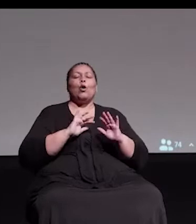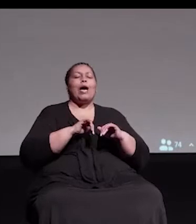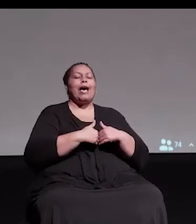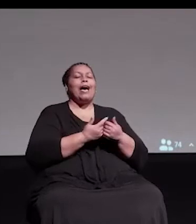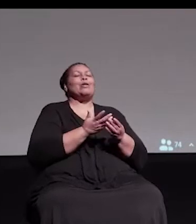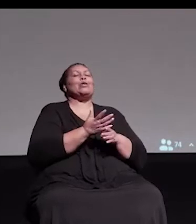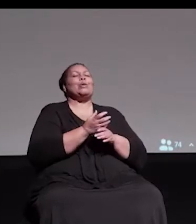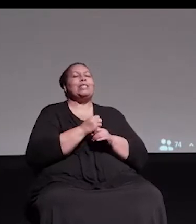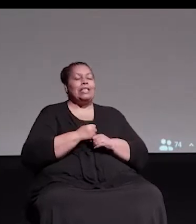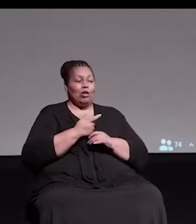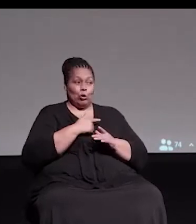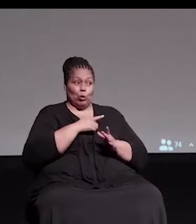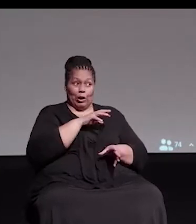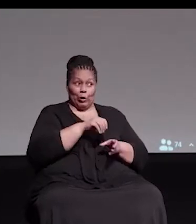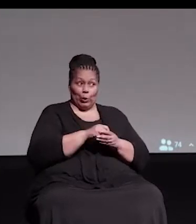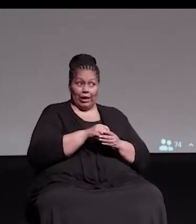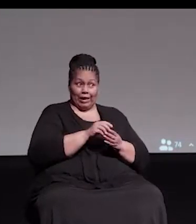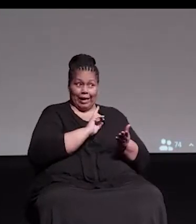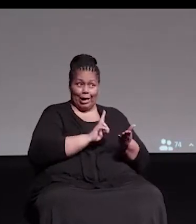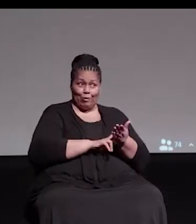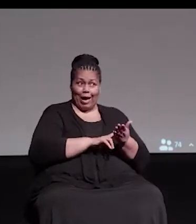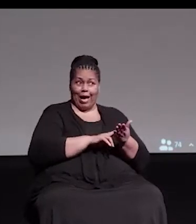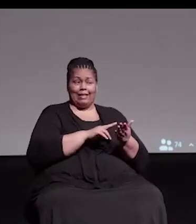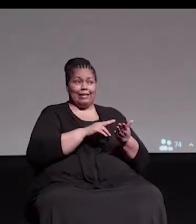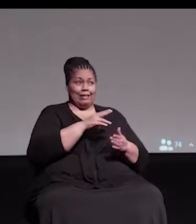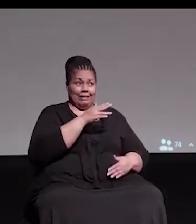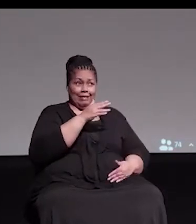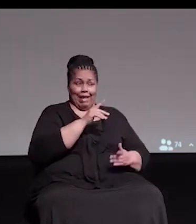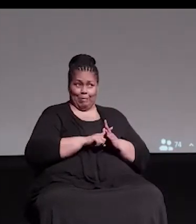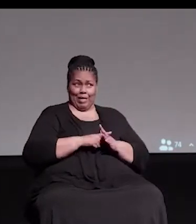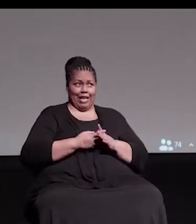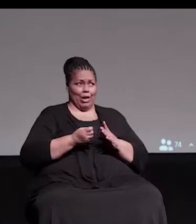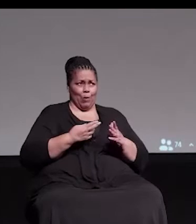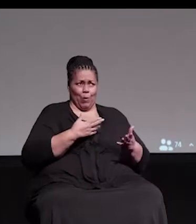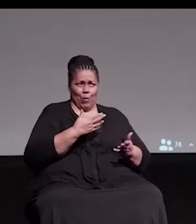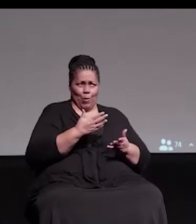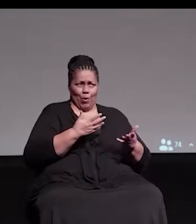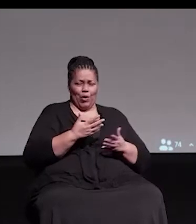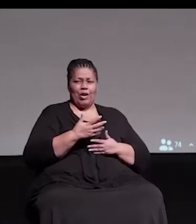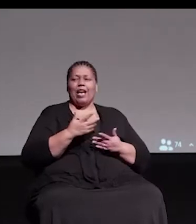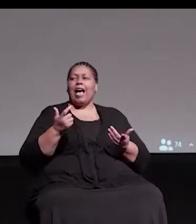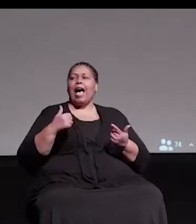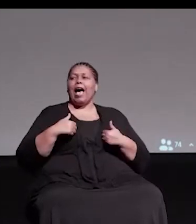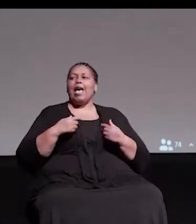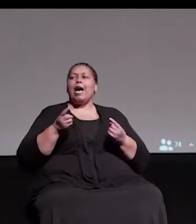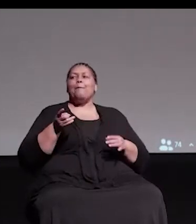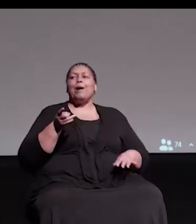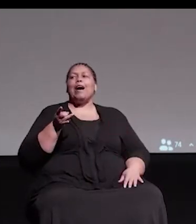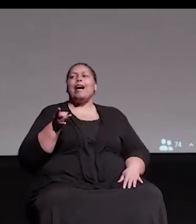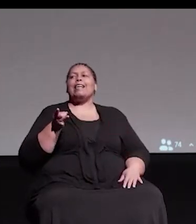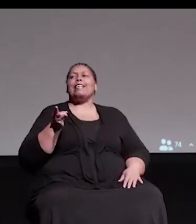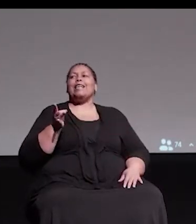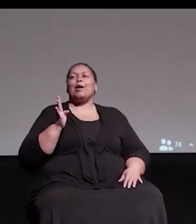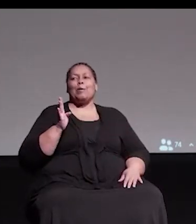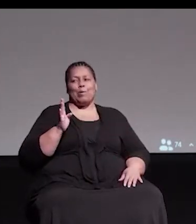Like, do you put them in your contract up front? Do you put them? I've So never actually- like terrible at these